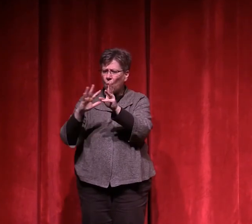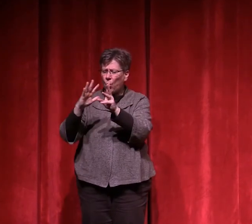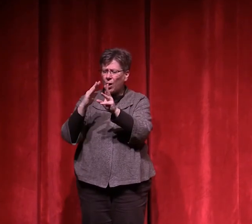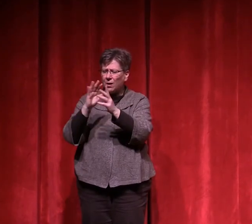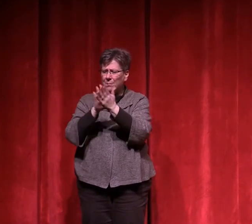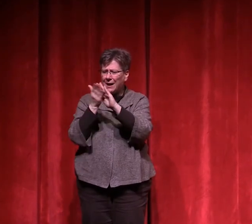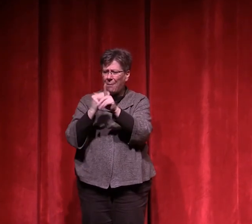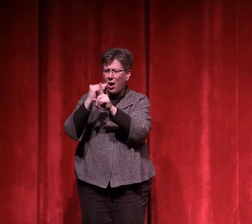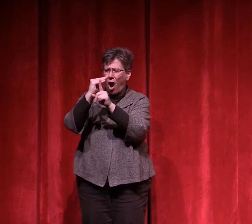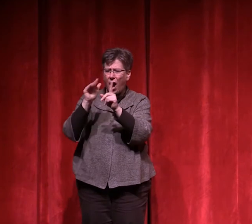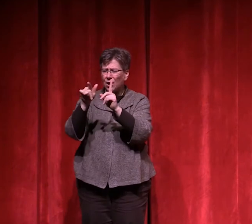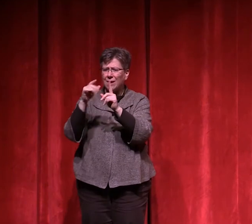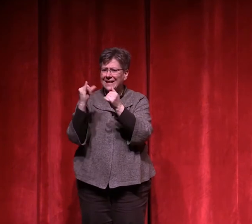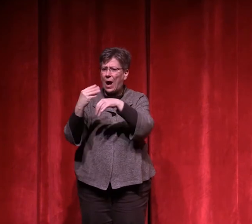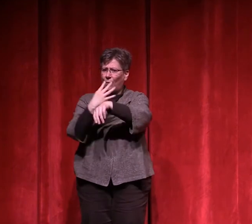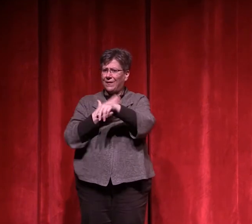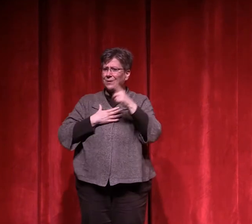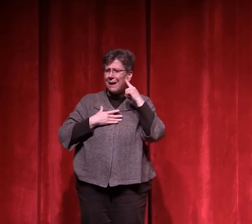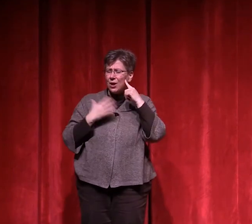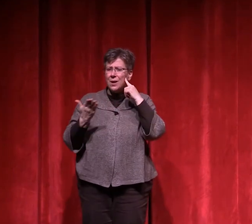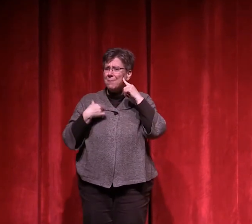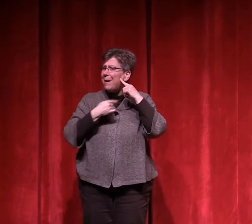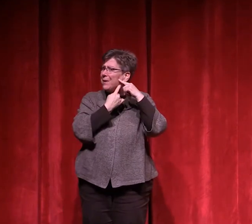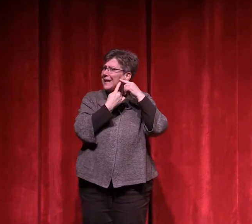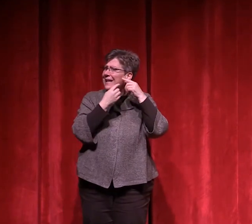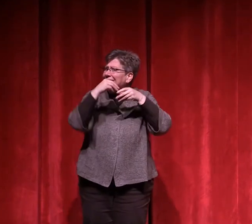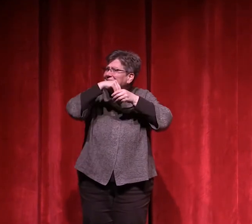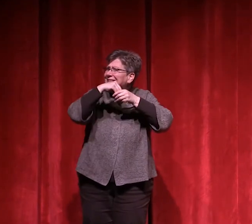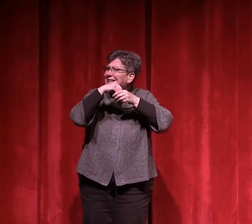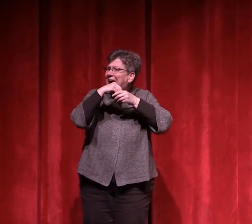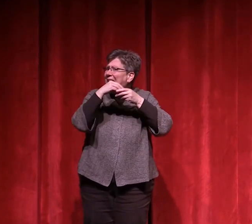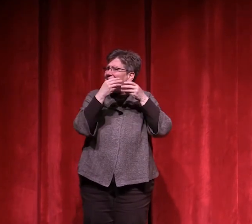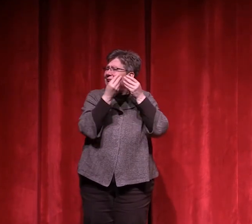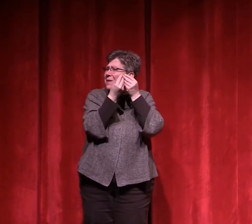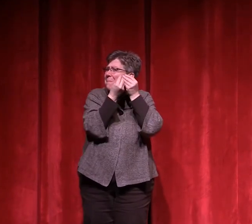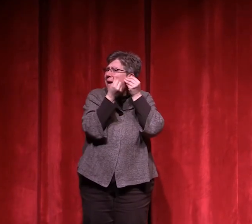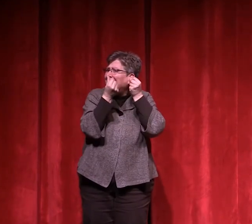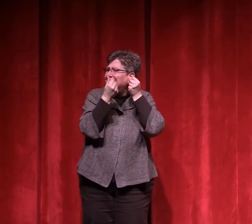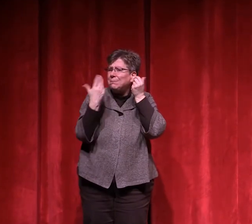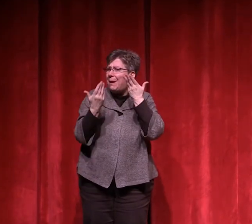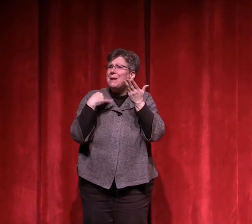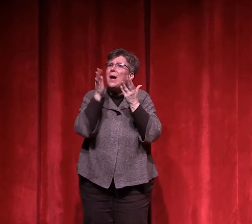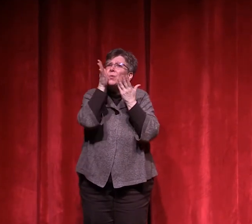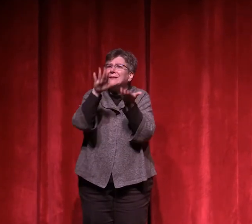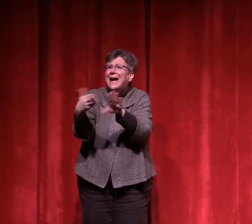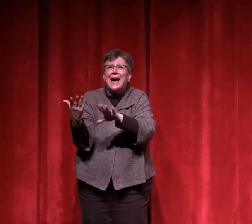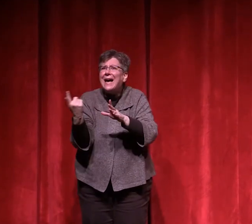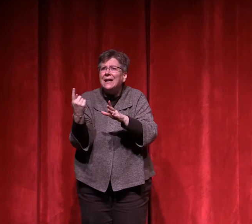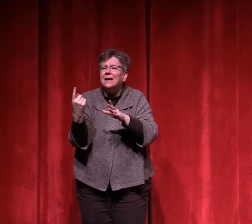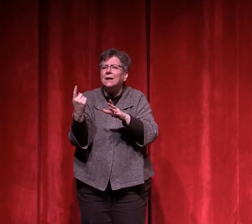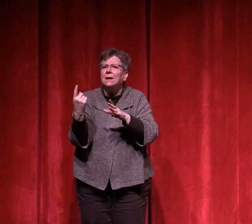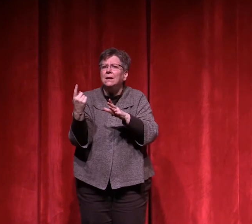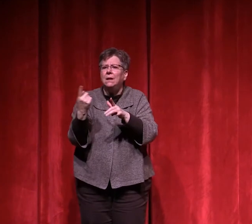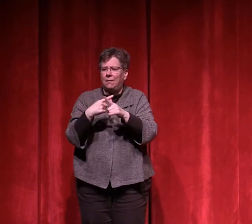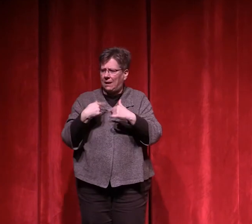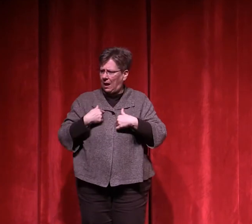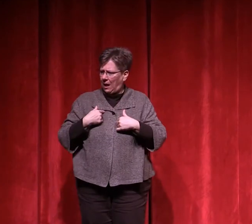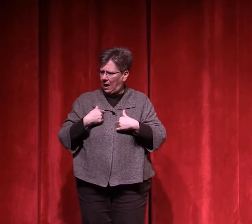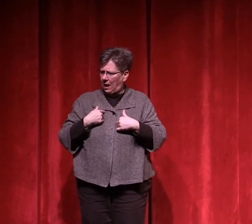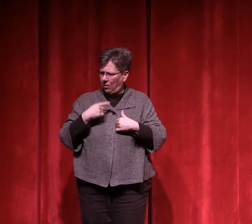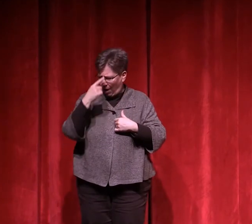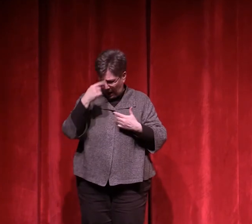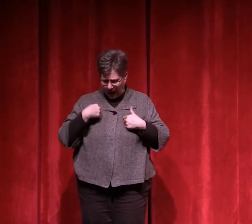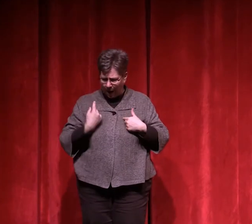brain was melting and I might actually be dying? And then it occurred to me, I was alone. My family